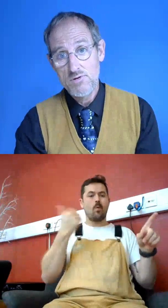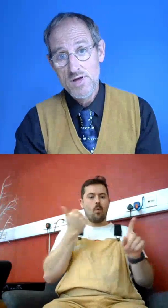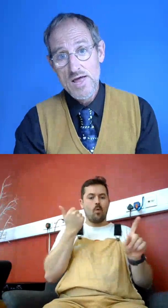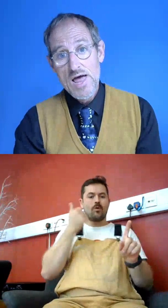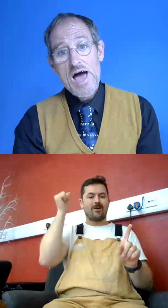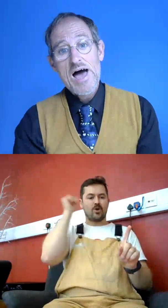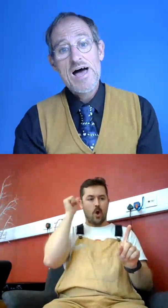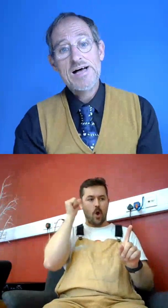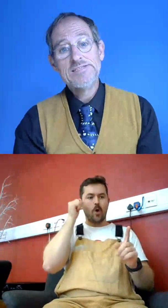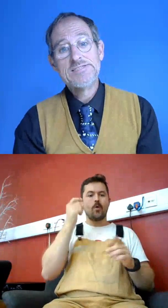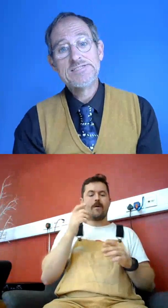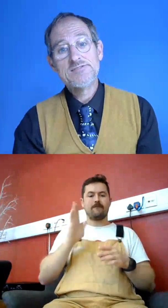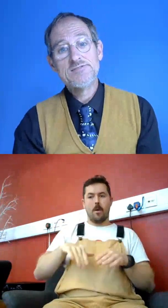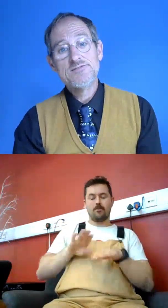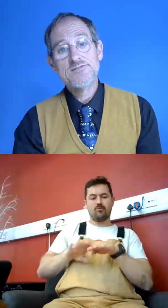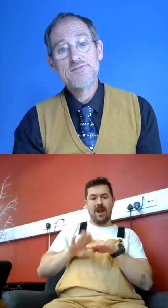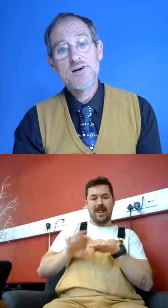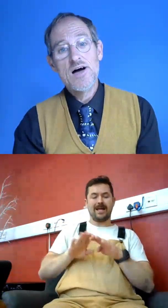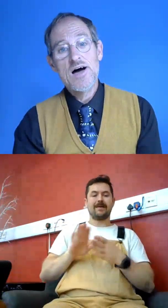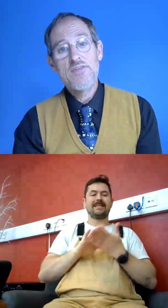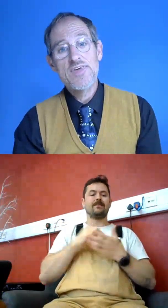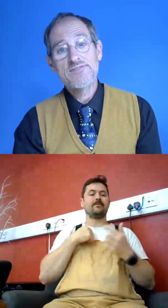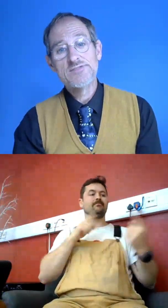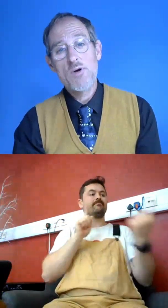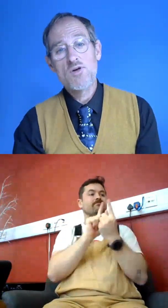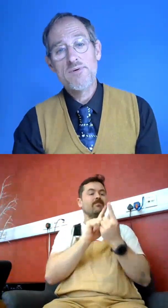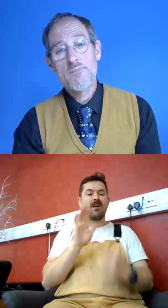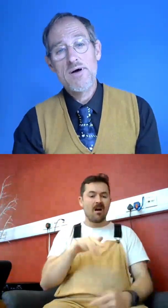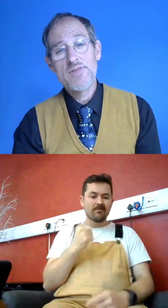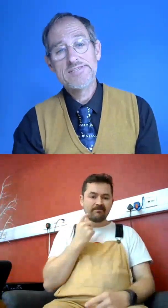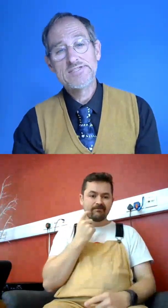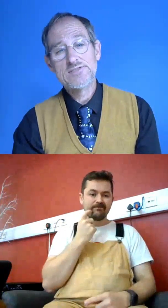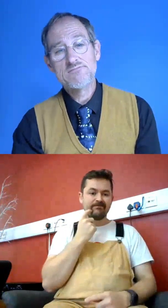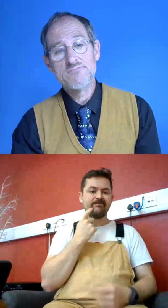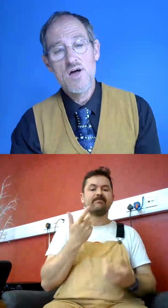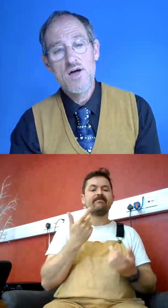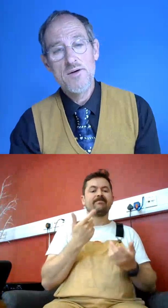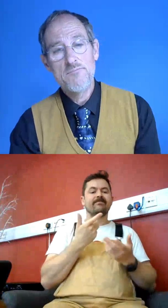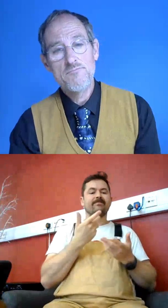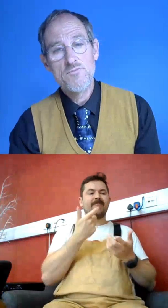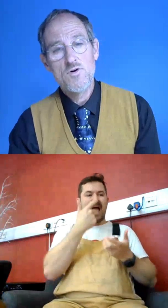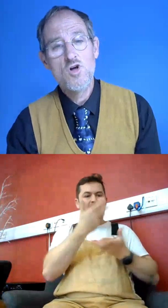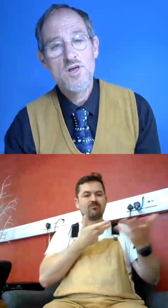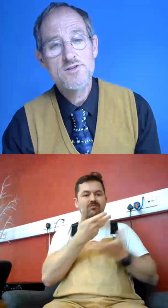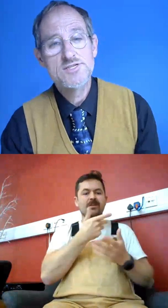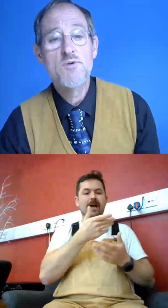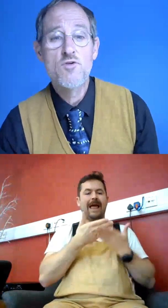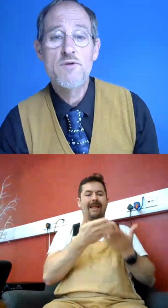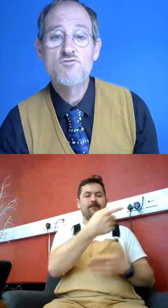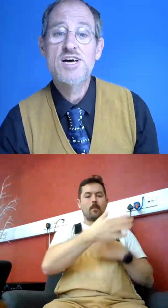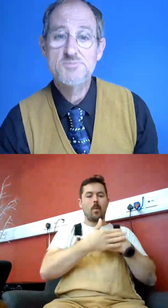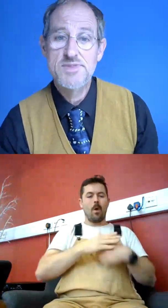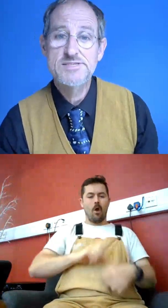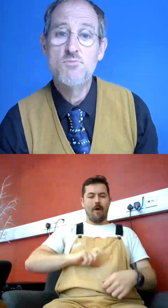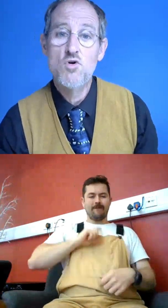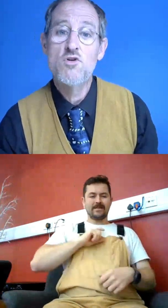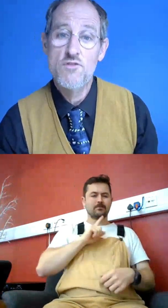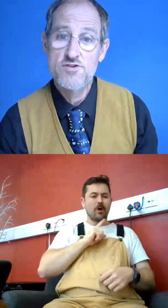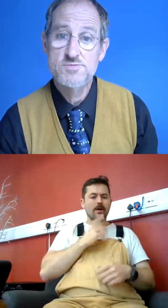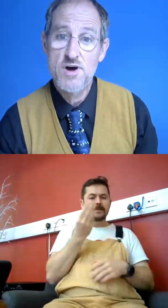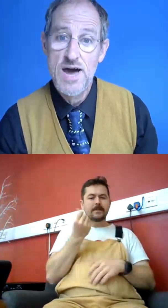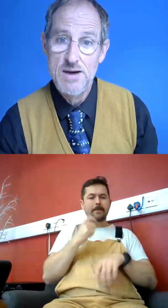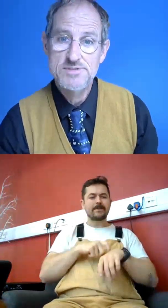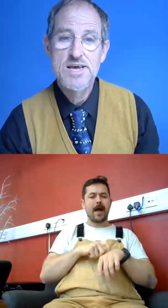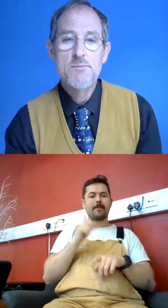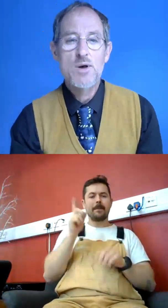deaf people. And I think I've spoken about this earlier. Some of them have grasped this more